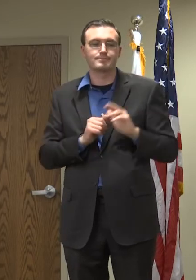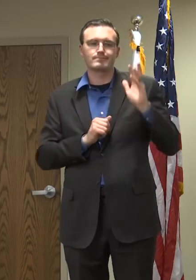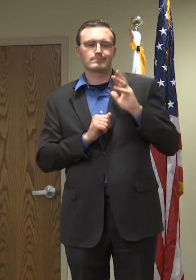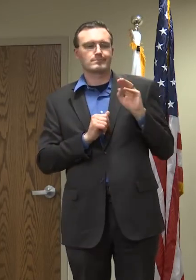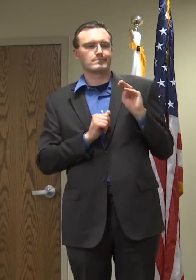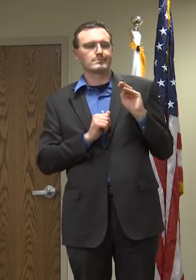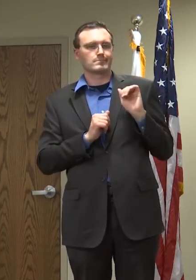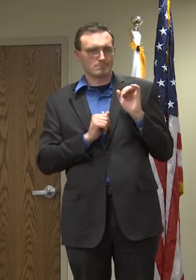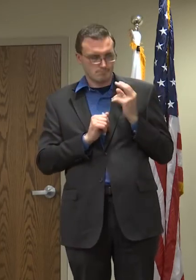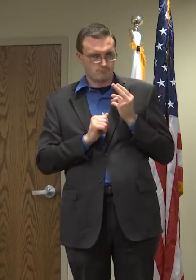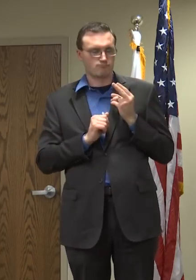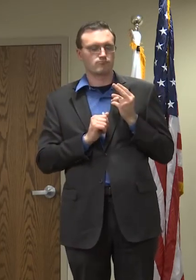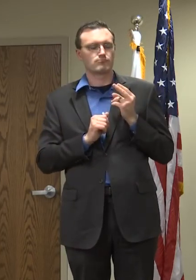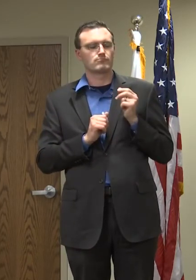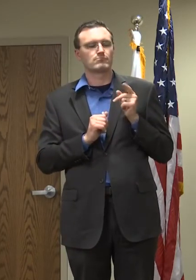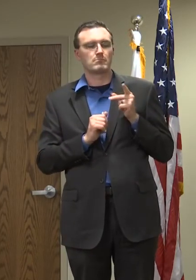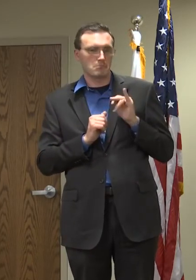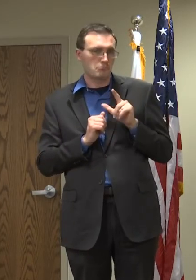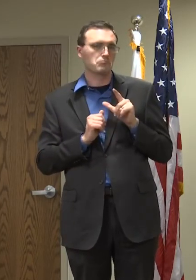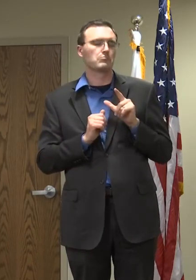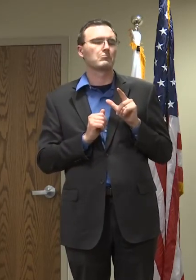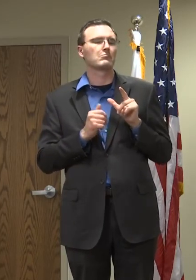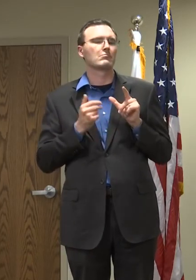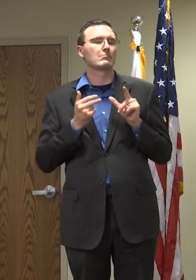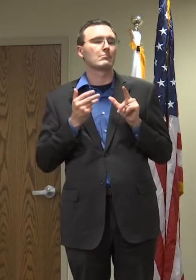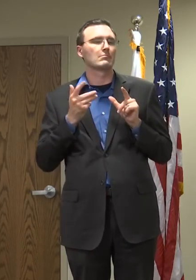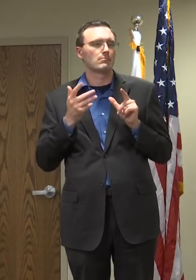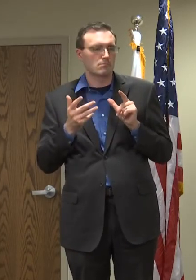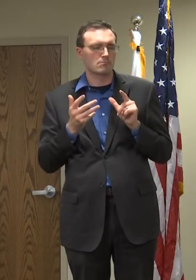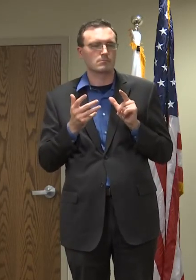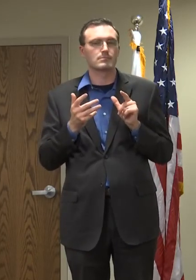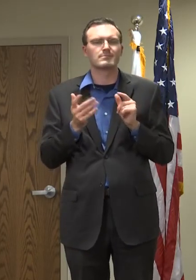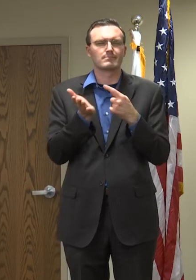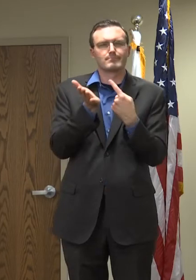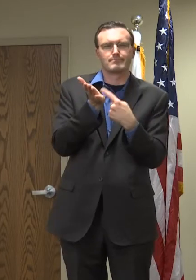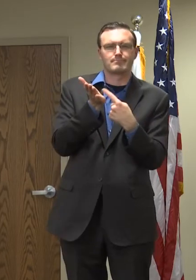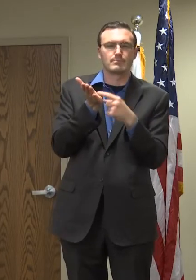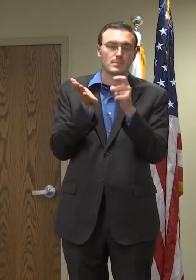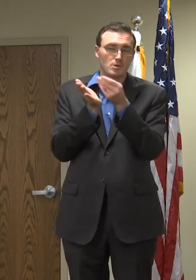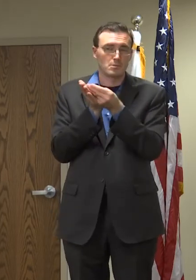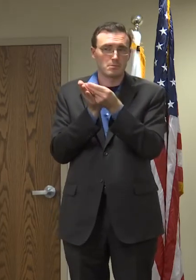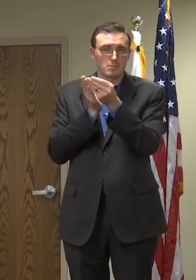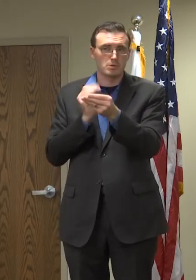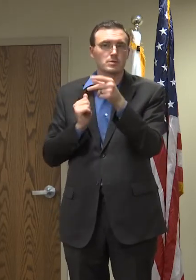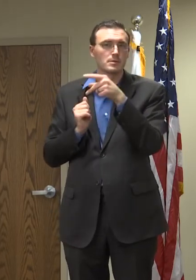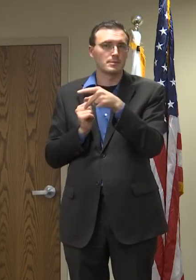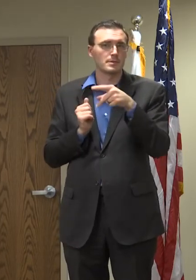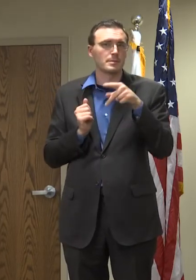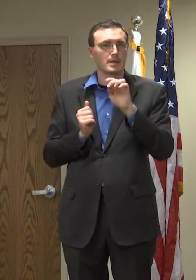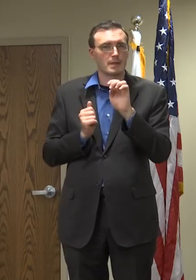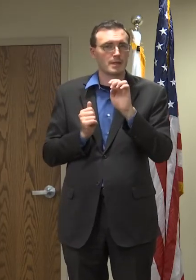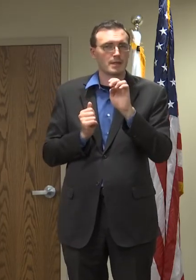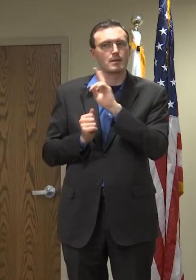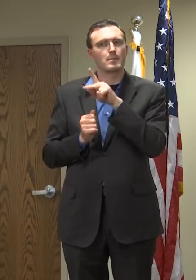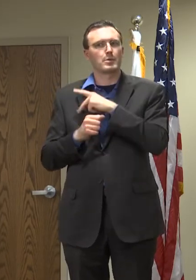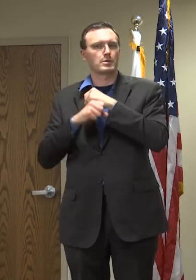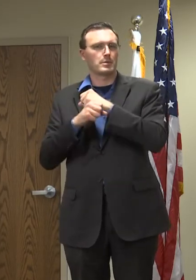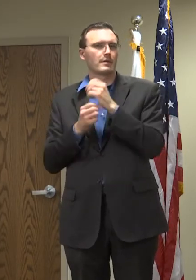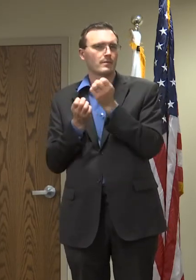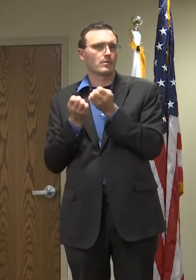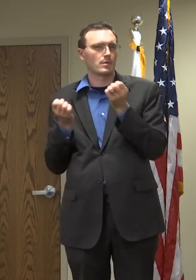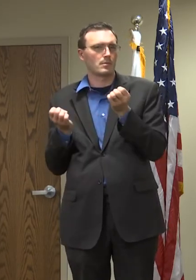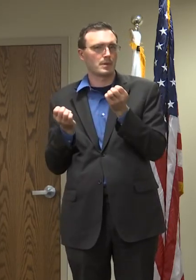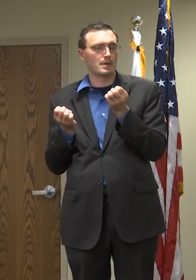and we continue to struggle, is the whole idea of purchasing PPE, or personal protective equipment. That supply